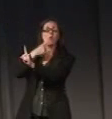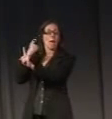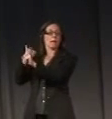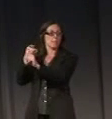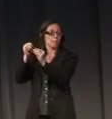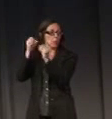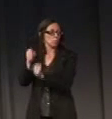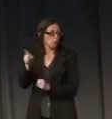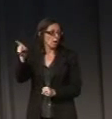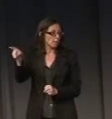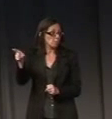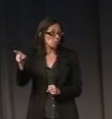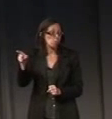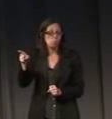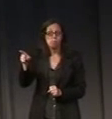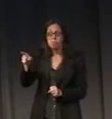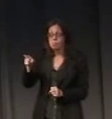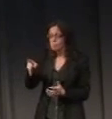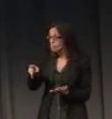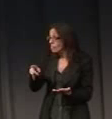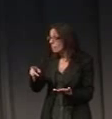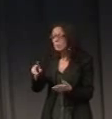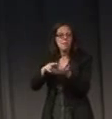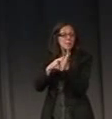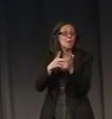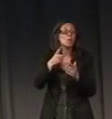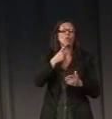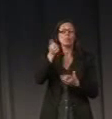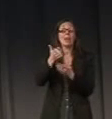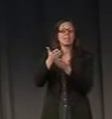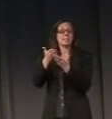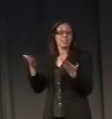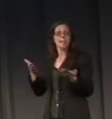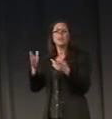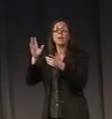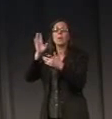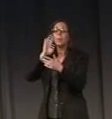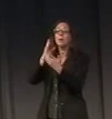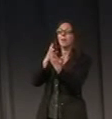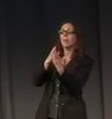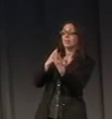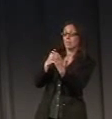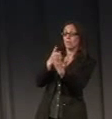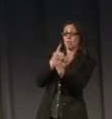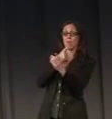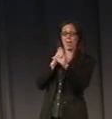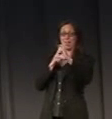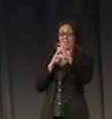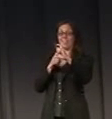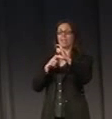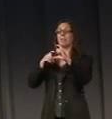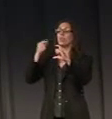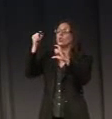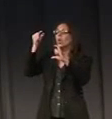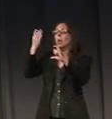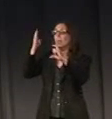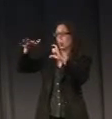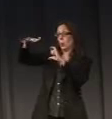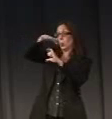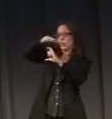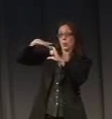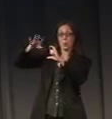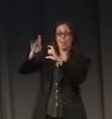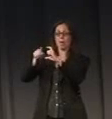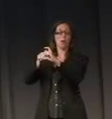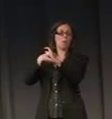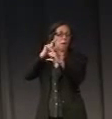The reddest thing then would be a red thing on a green or a bluish-green background. But from a neuroscientific point of view, what this tells us